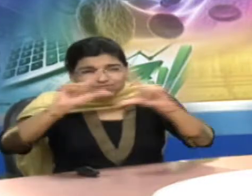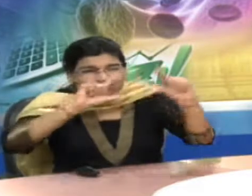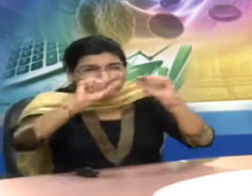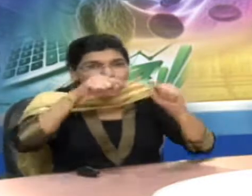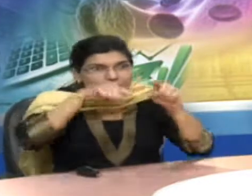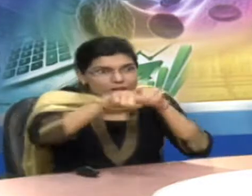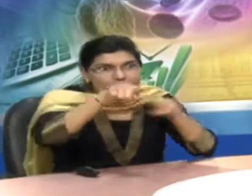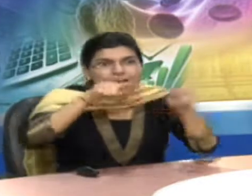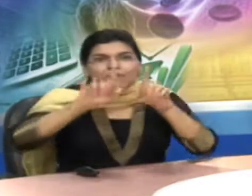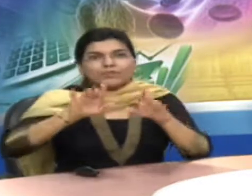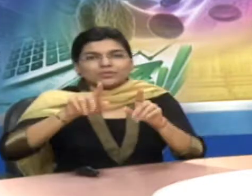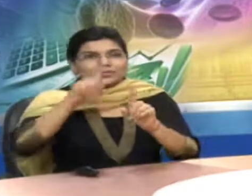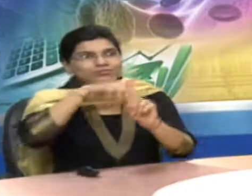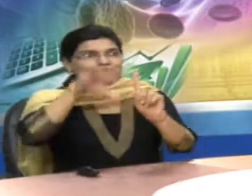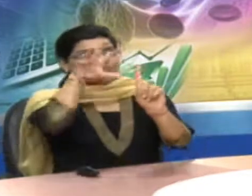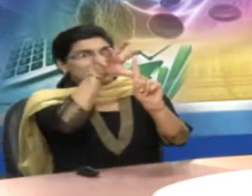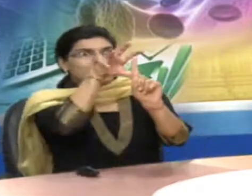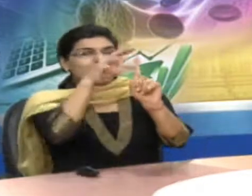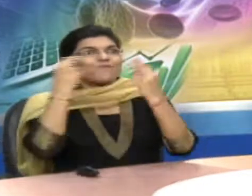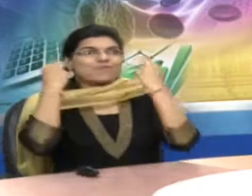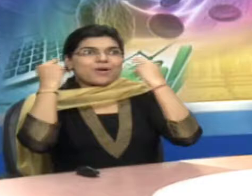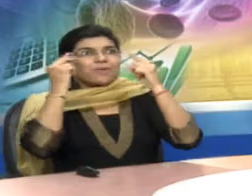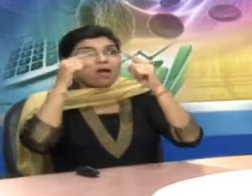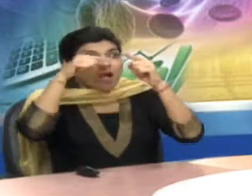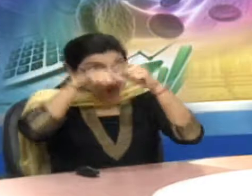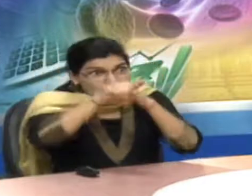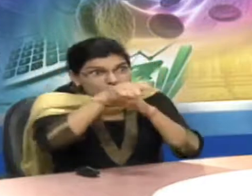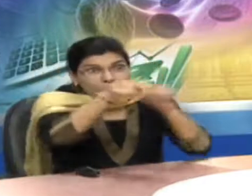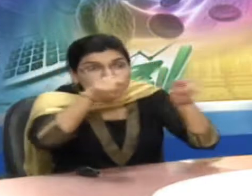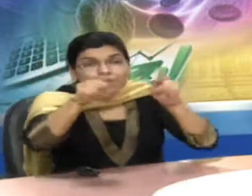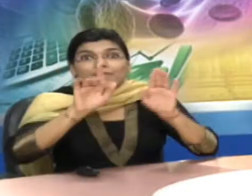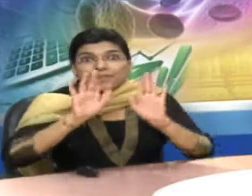and I could visit the nooks and corners of my India.